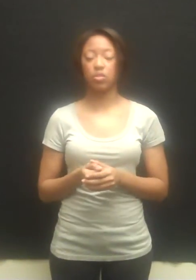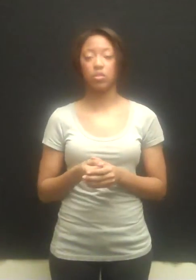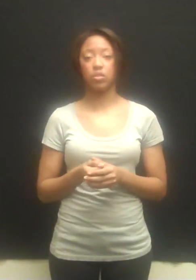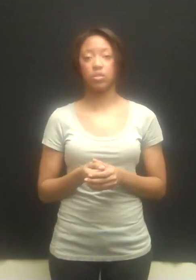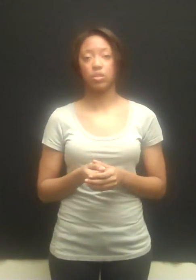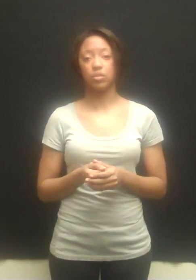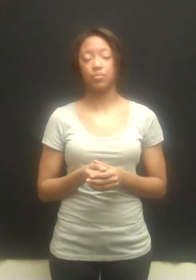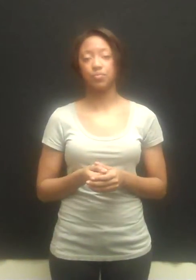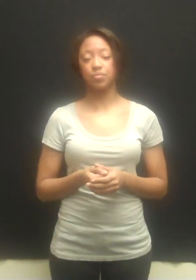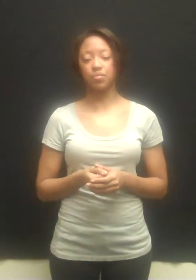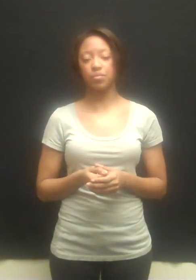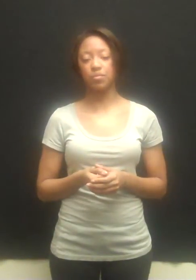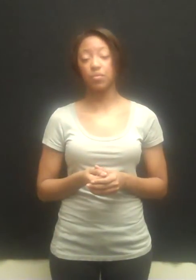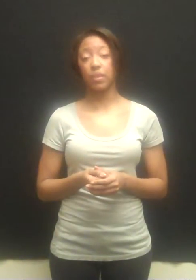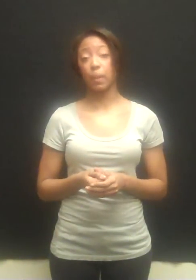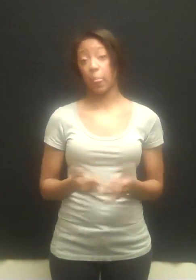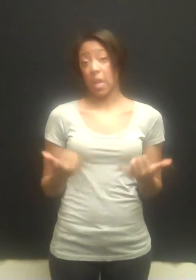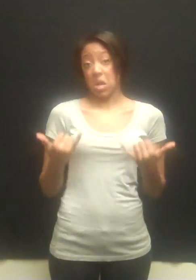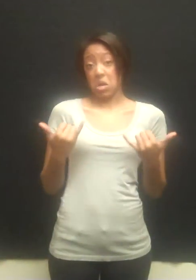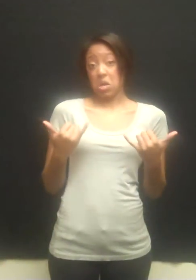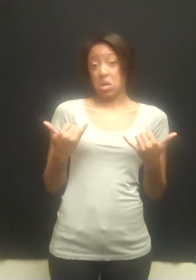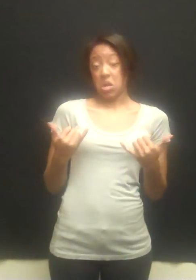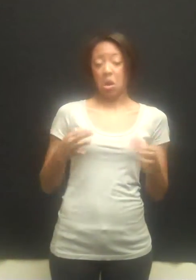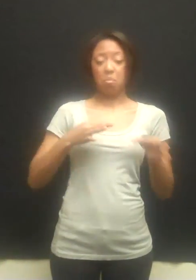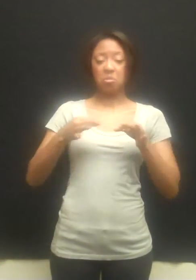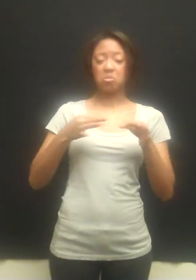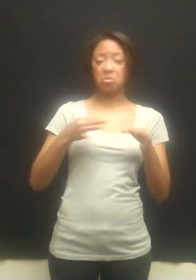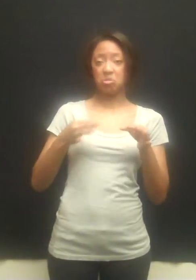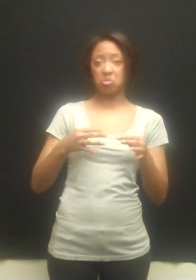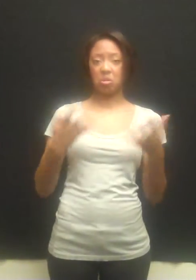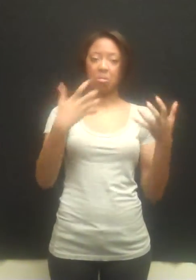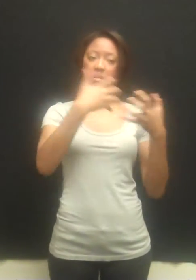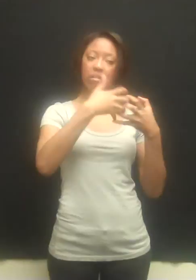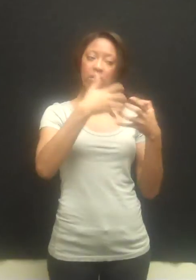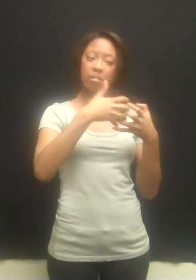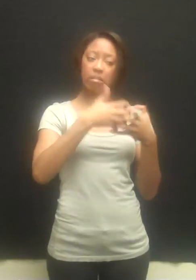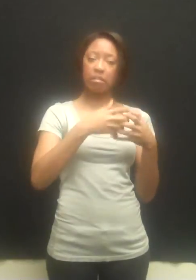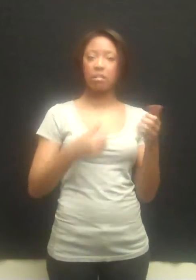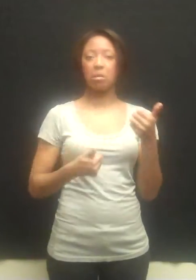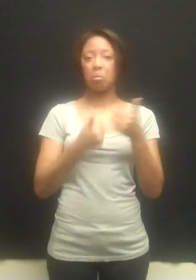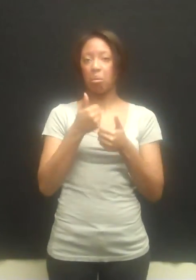Now I'm going to describe accommodations most often used in the workplace.